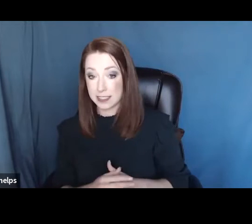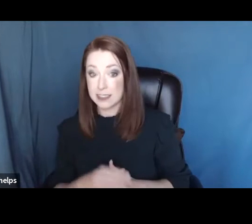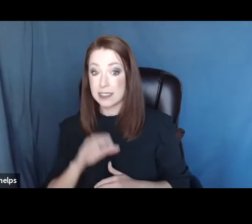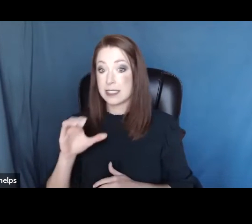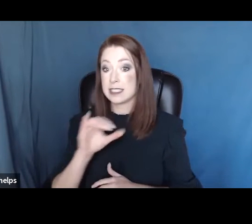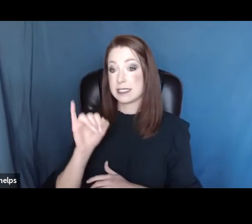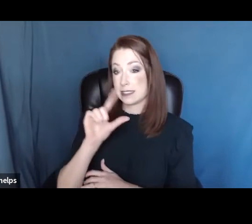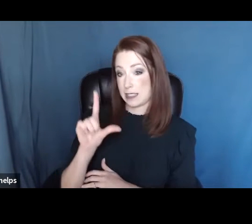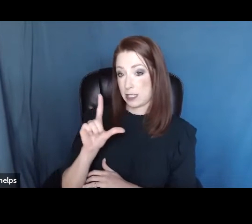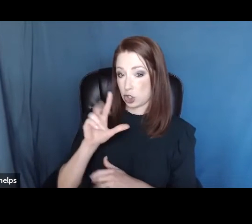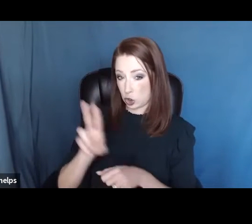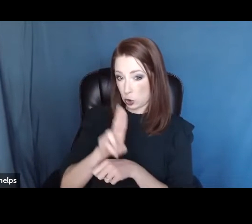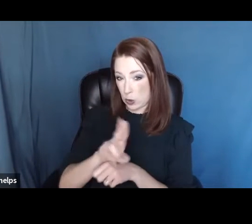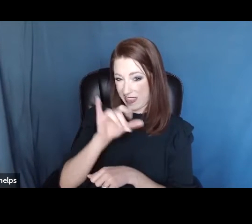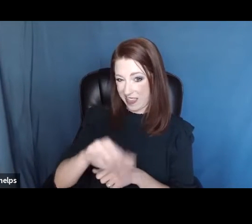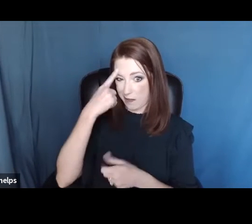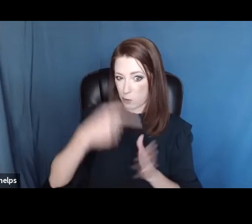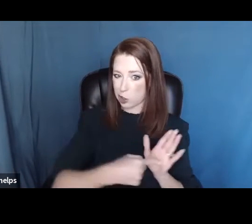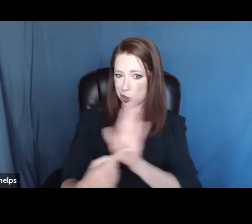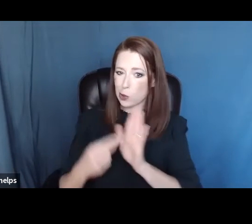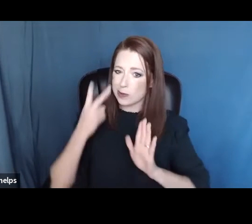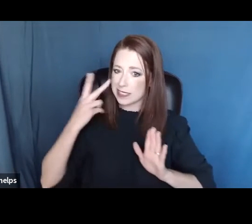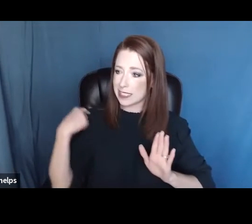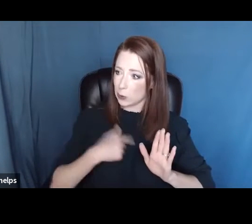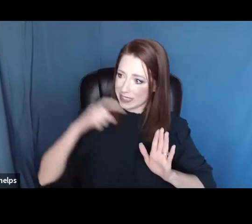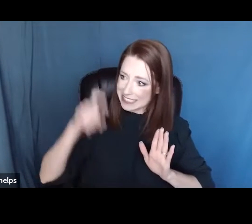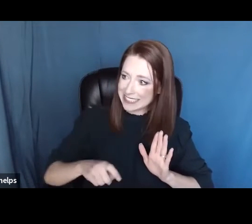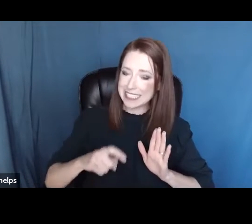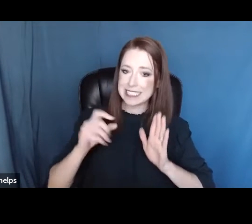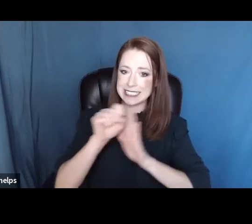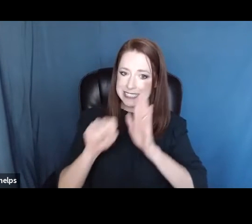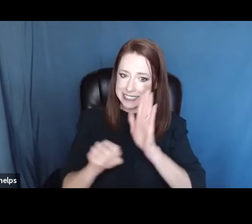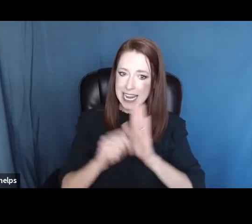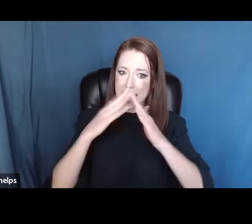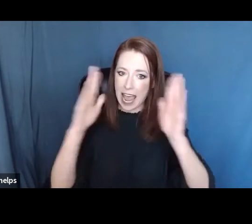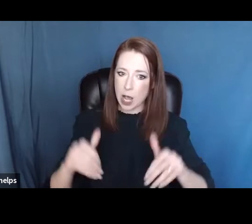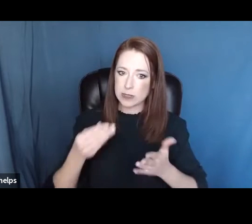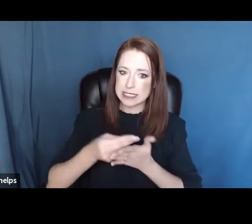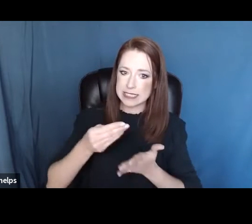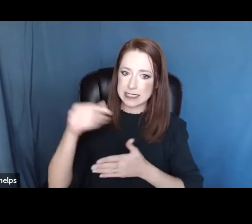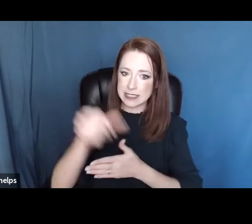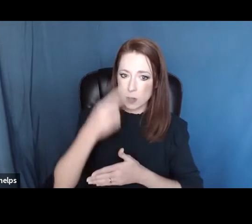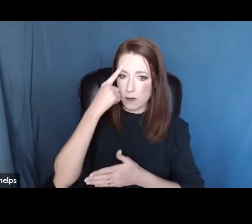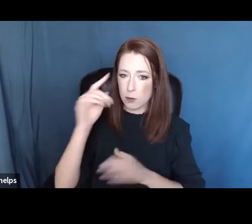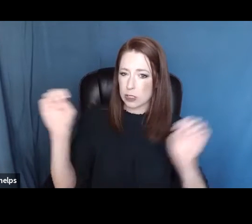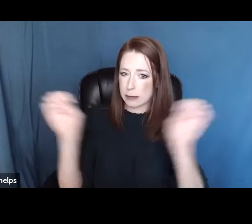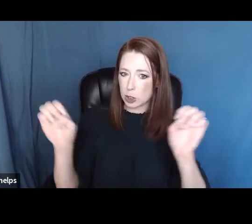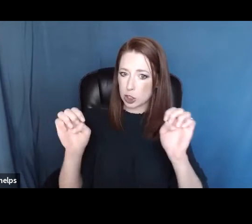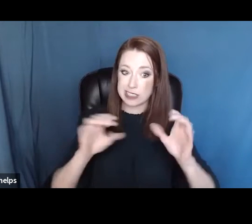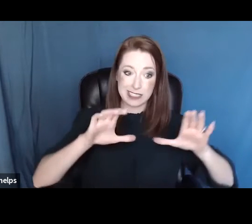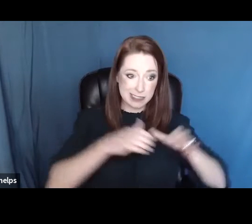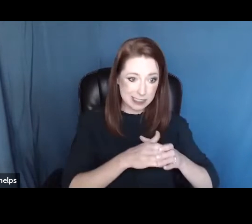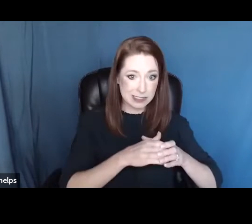CILs used this to show the necessity of accessing state-funded housing vouchers for emergency transitions from congregate